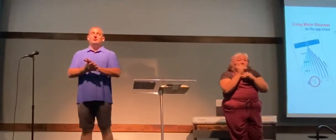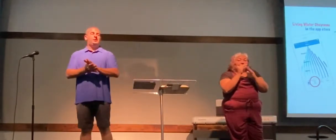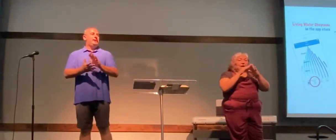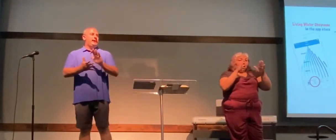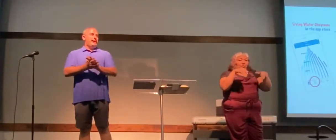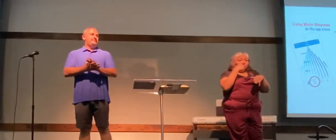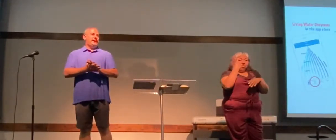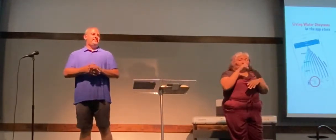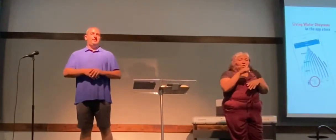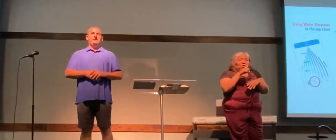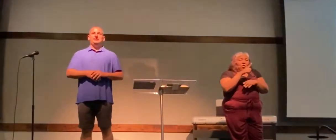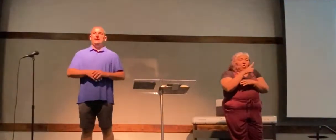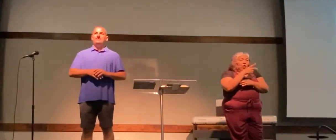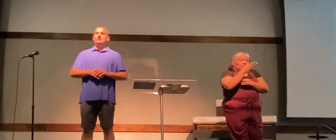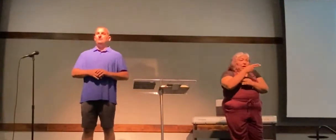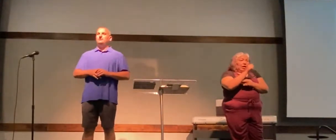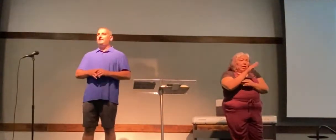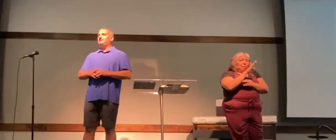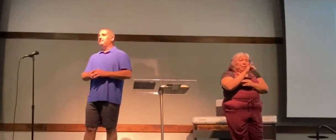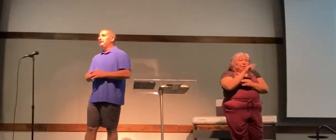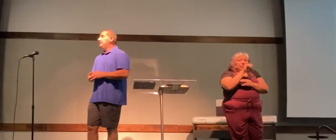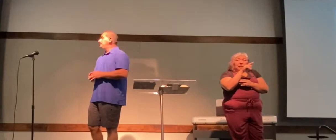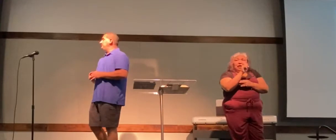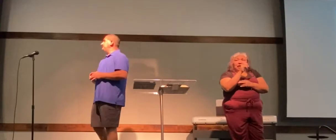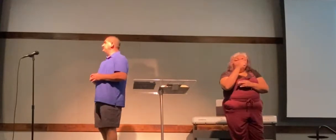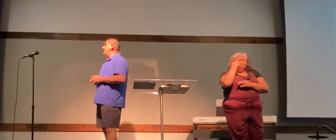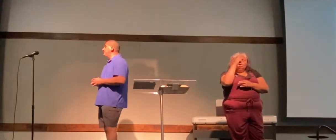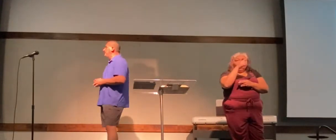house for Habitat for Humanity. I think we do have some